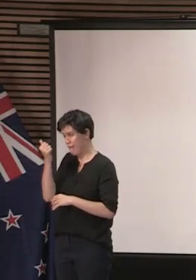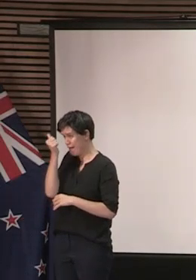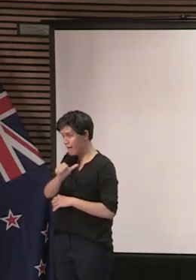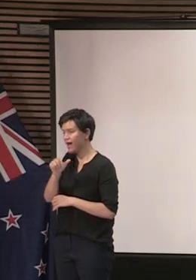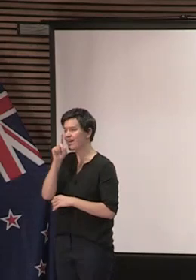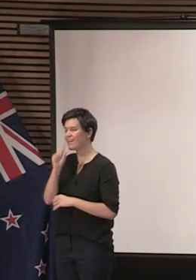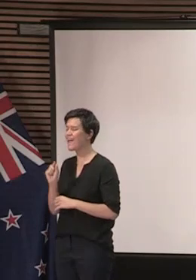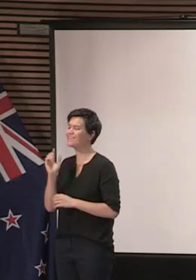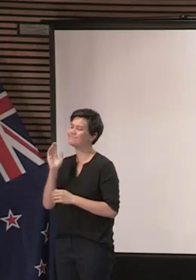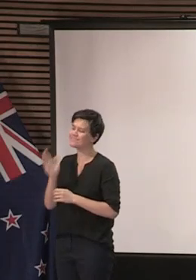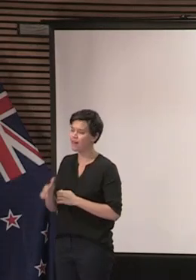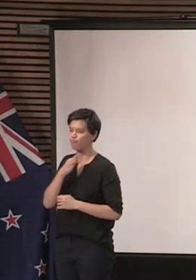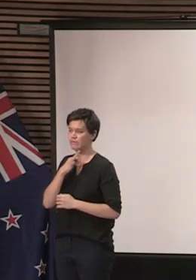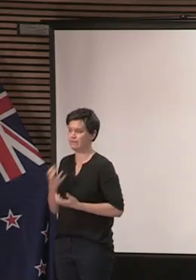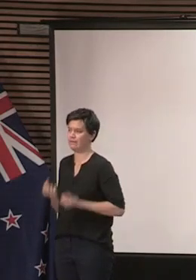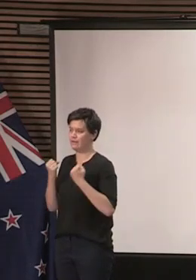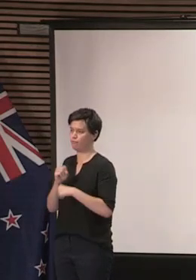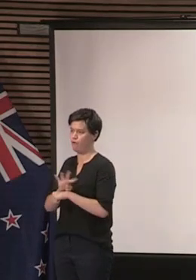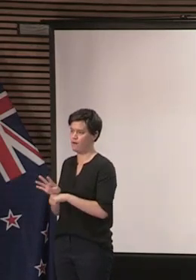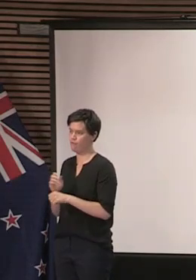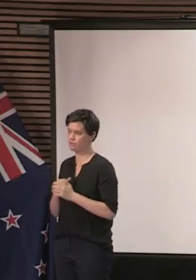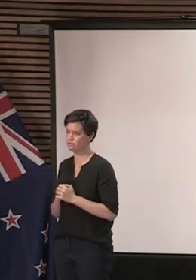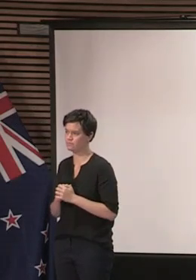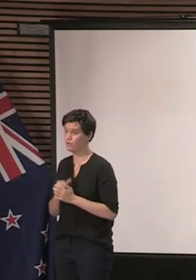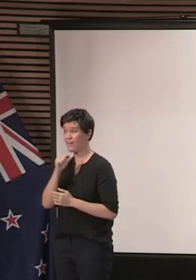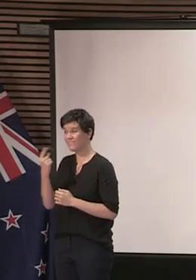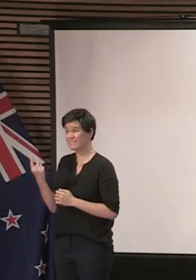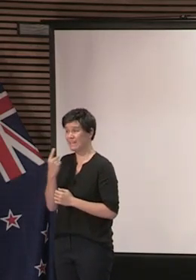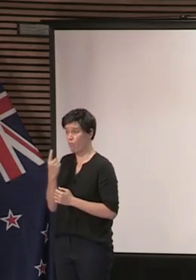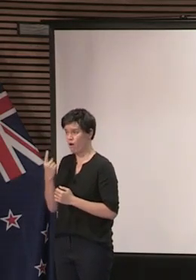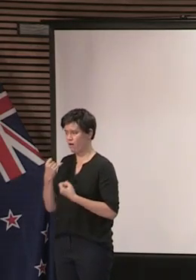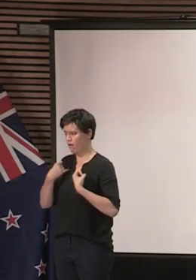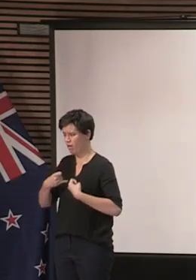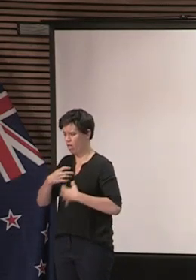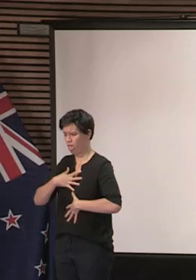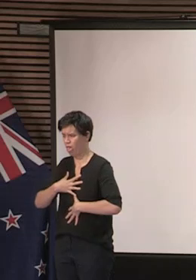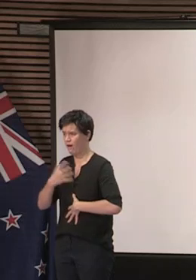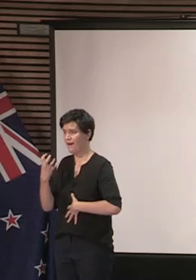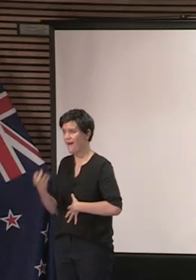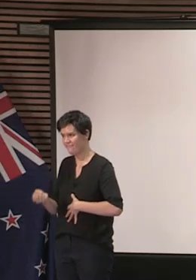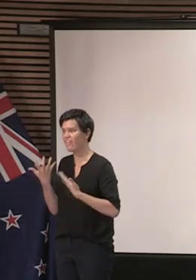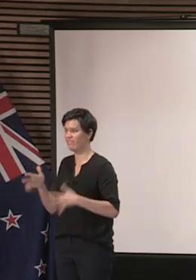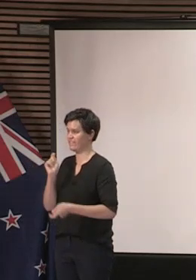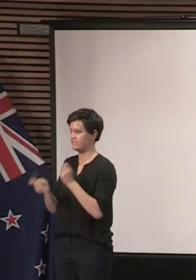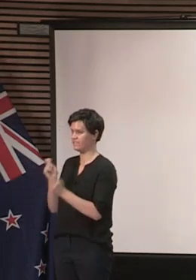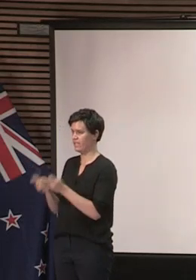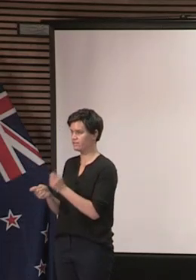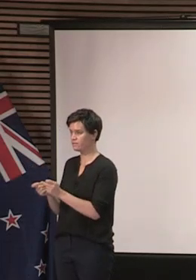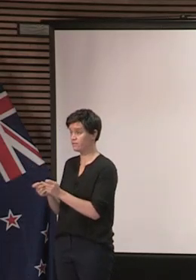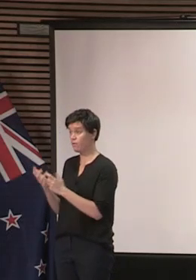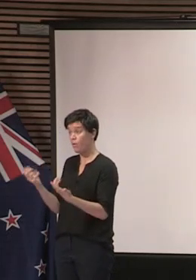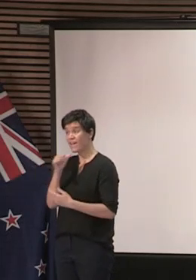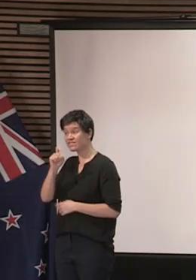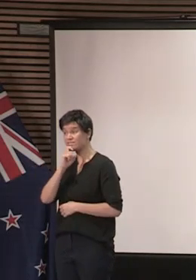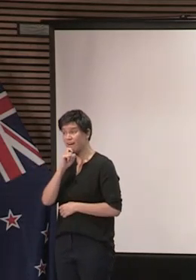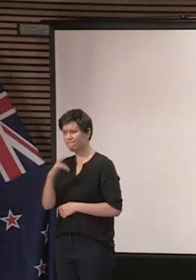for testing staff if they're symptomatic, and of course also for staff staying home and indicating if they have any respiratory symptoms